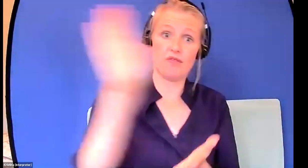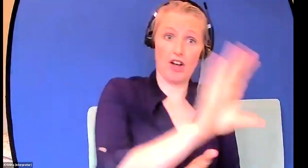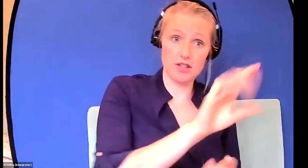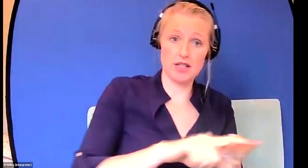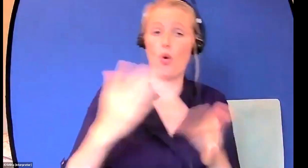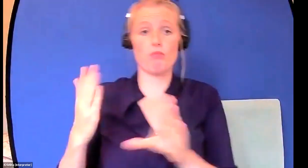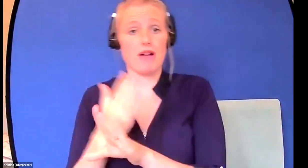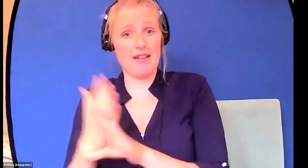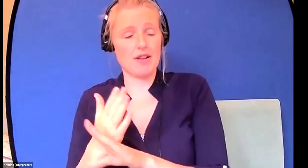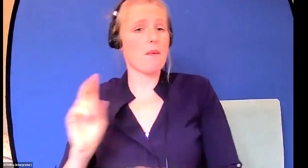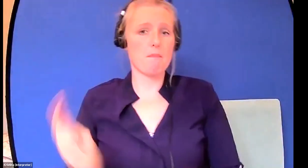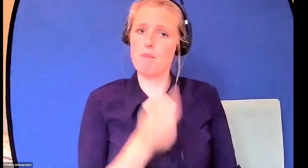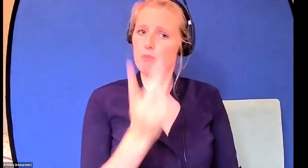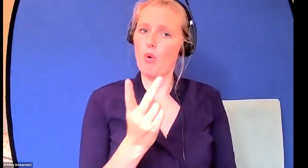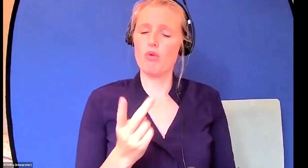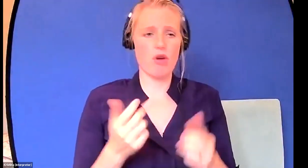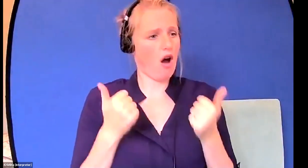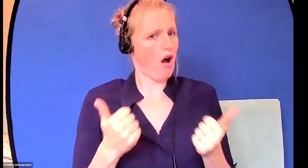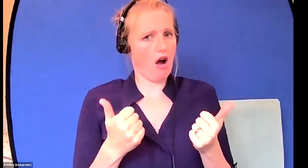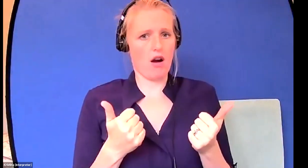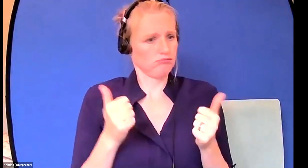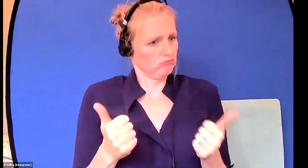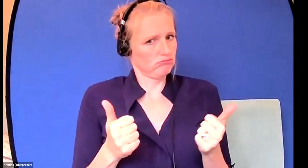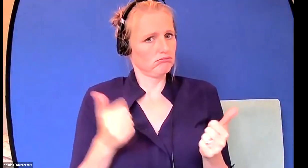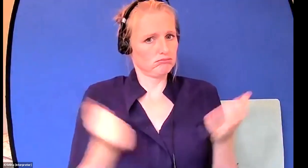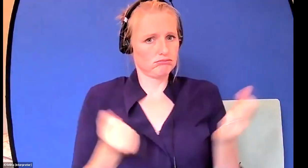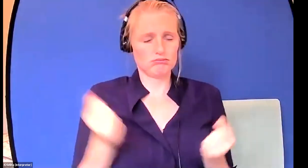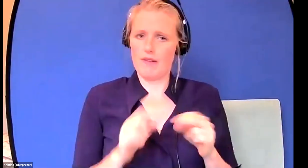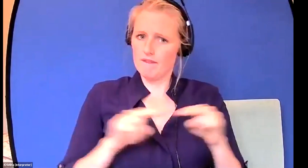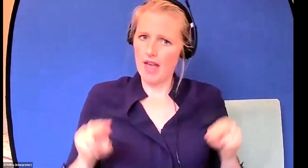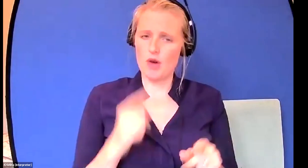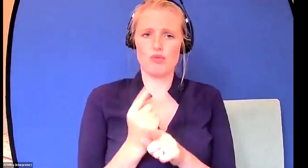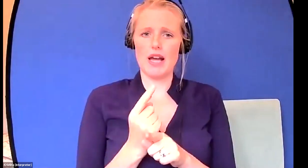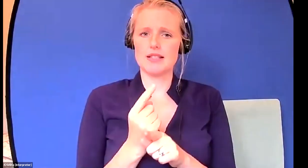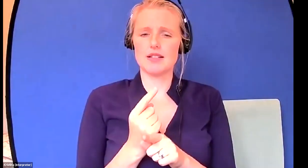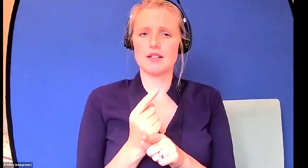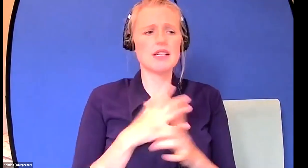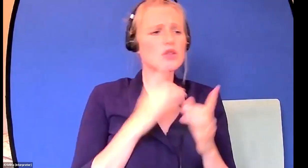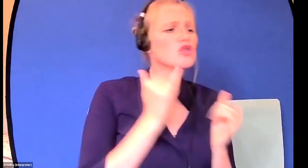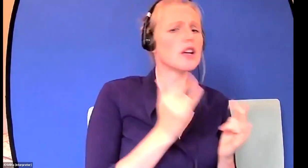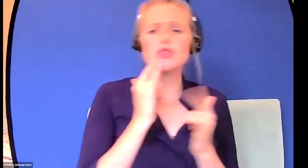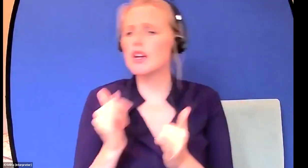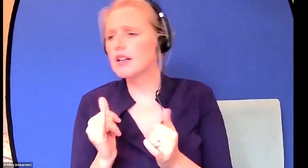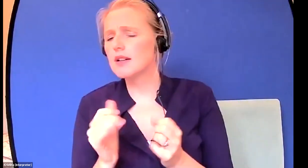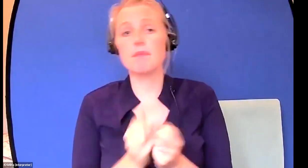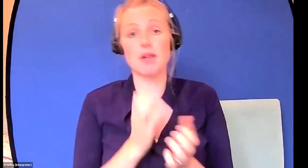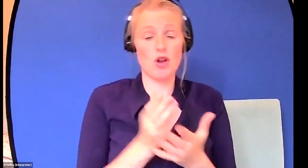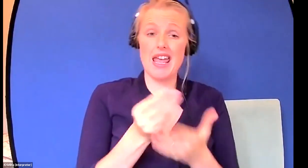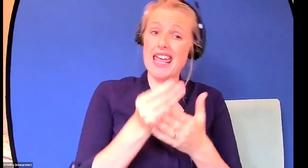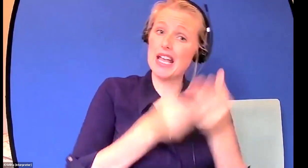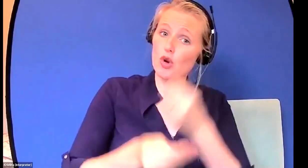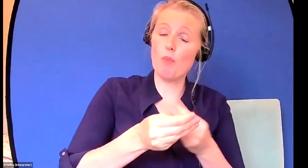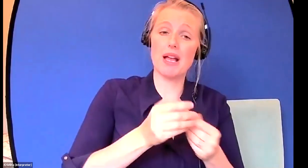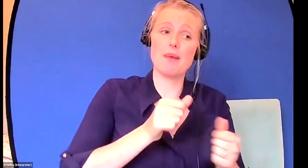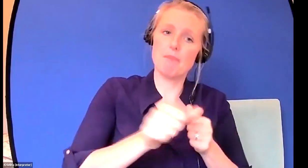appropriately incentivized but not left unchecked, that can offer a greater variety of models of economic organization, including